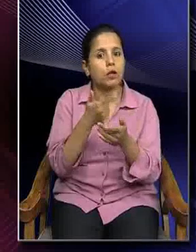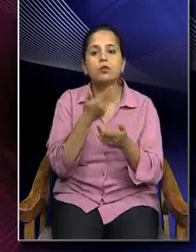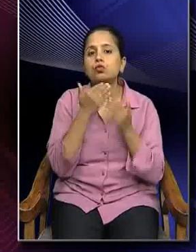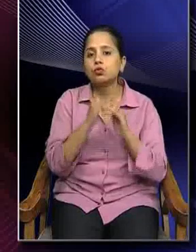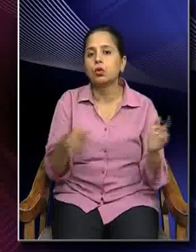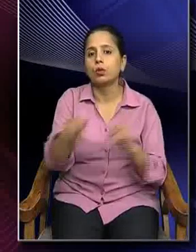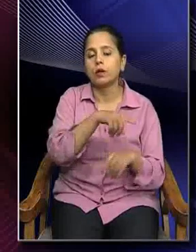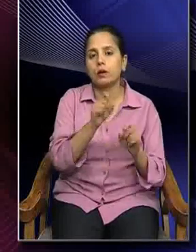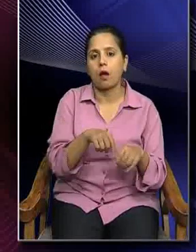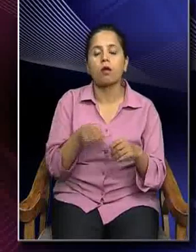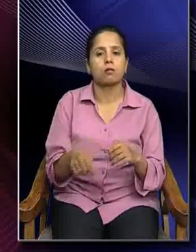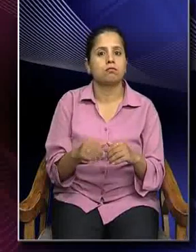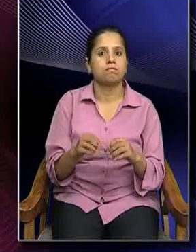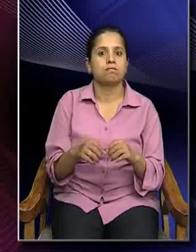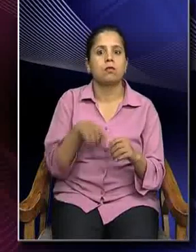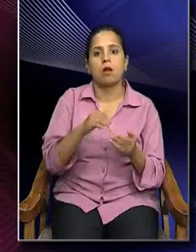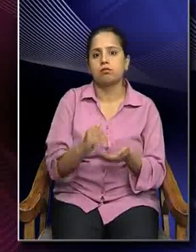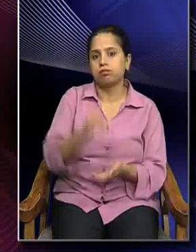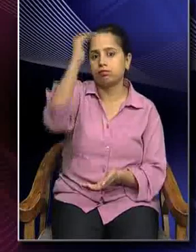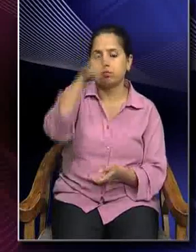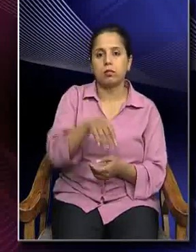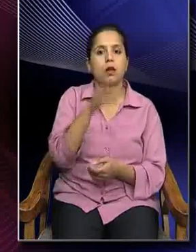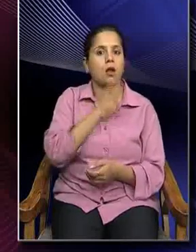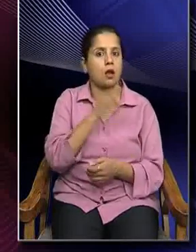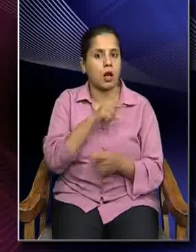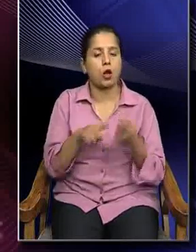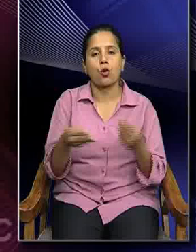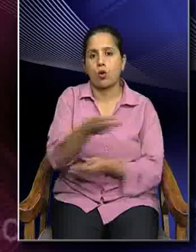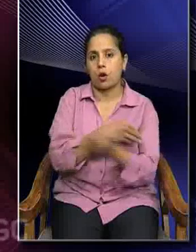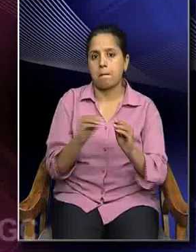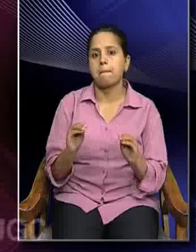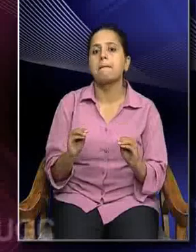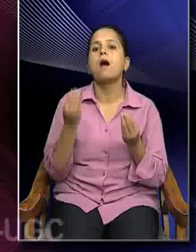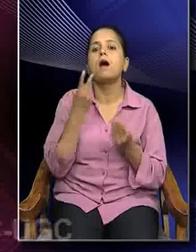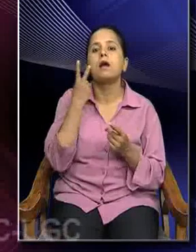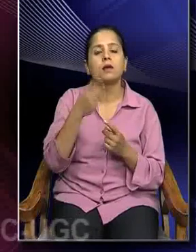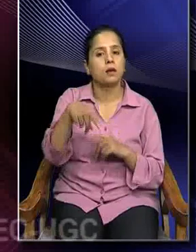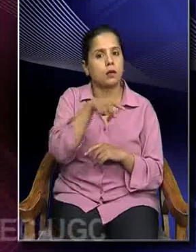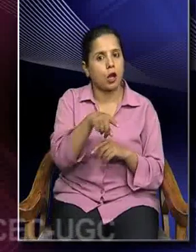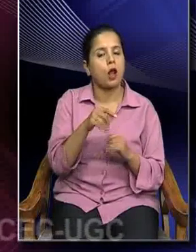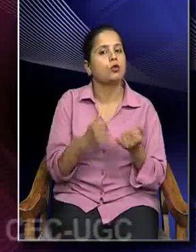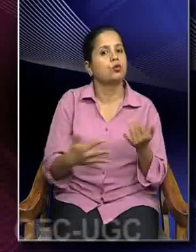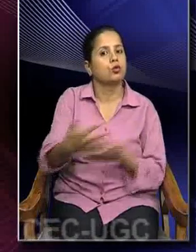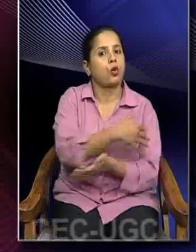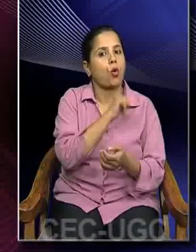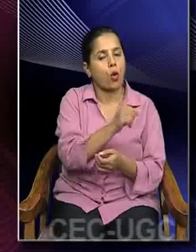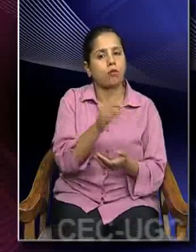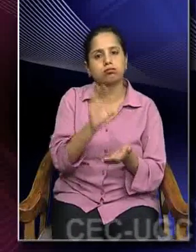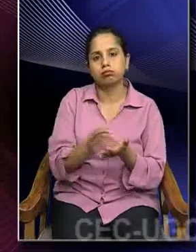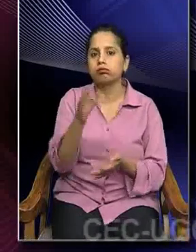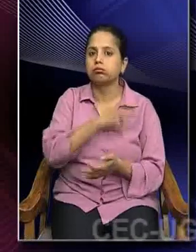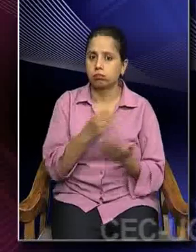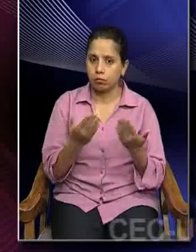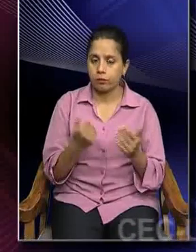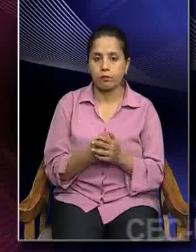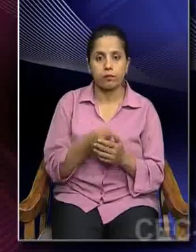children can grow up and earn economically better. That becomes the source of capital.